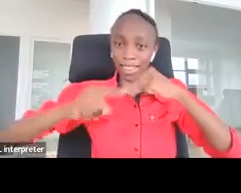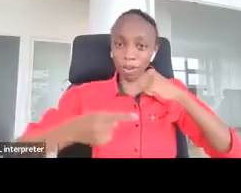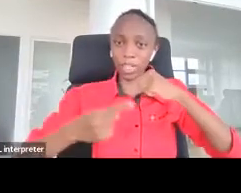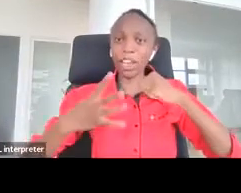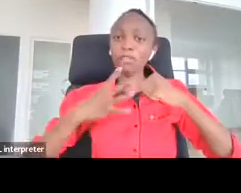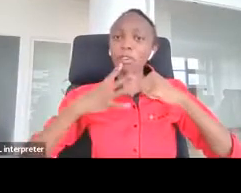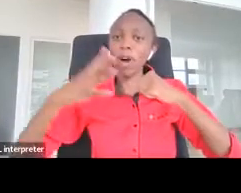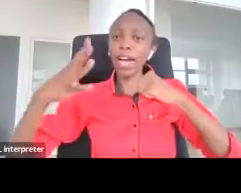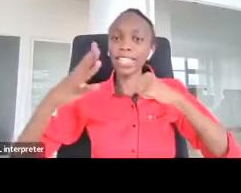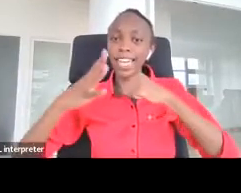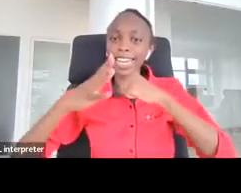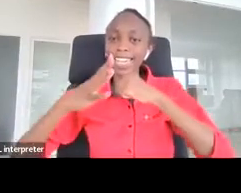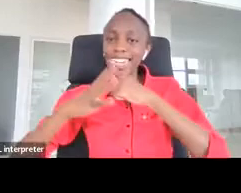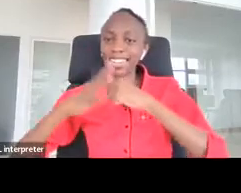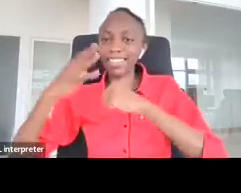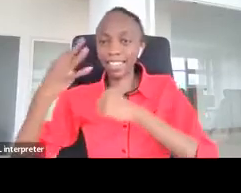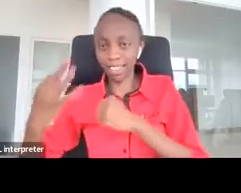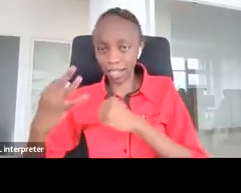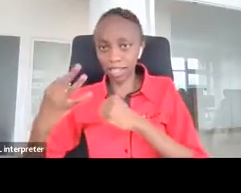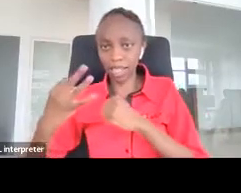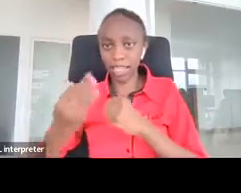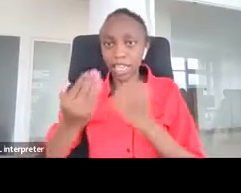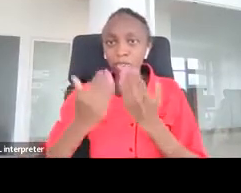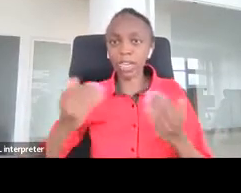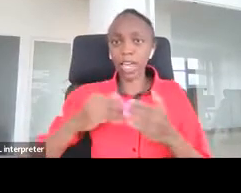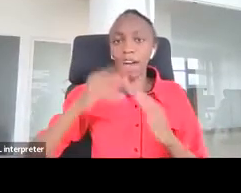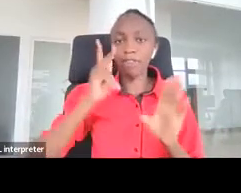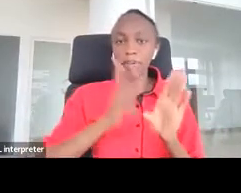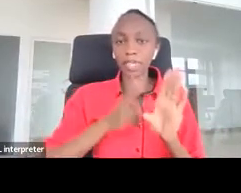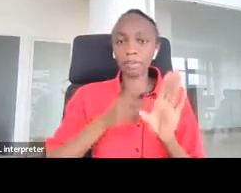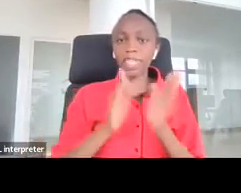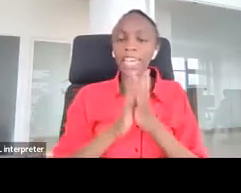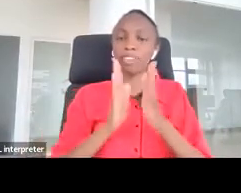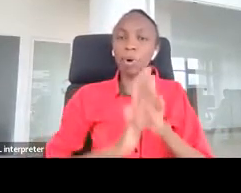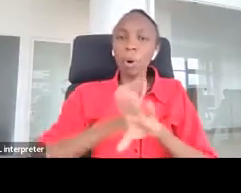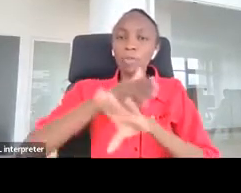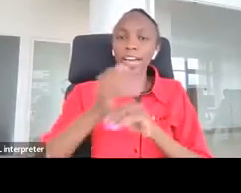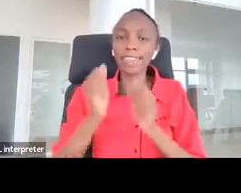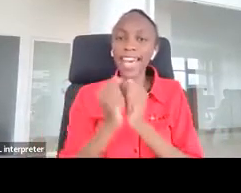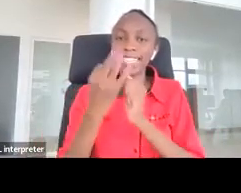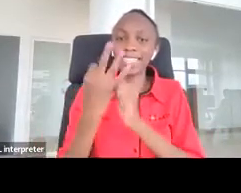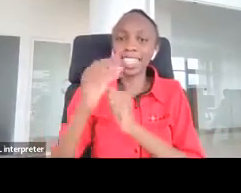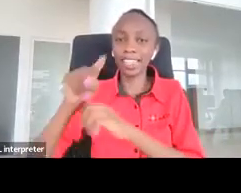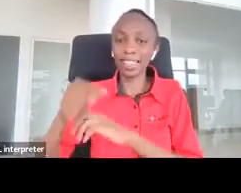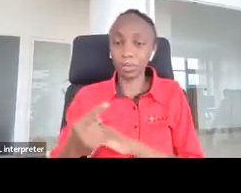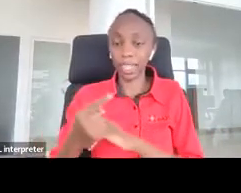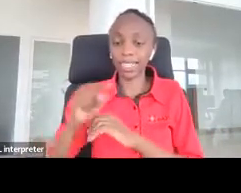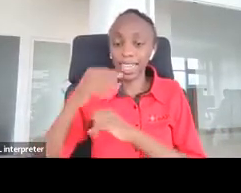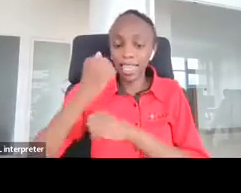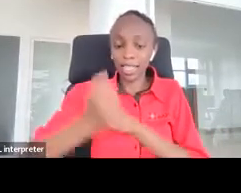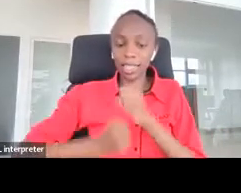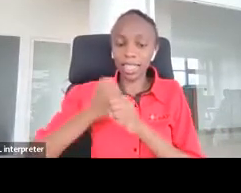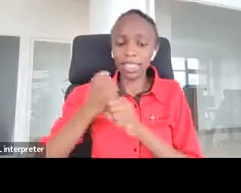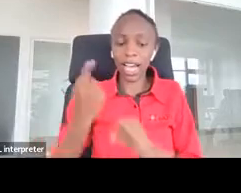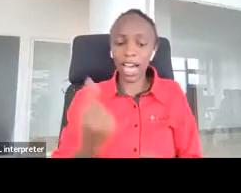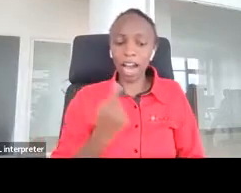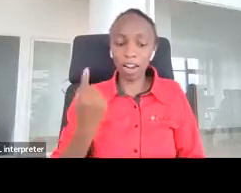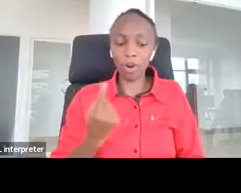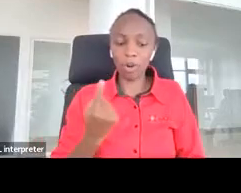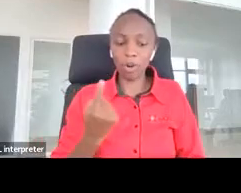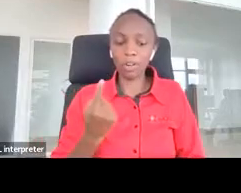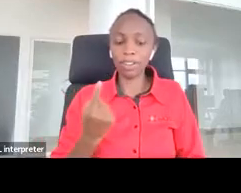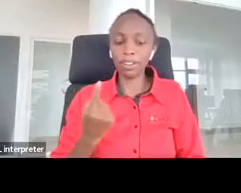59,493 to date, and over 13,000 in this year alone, even despite the COVID